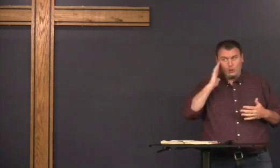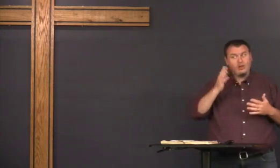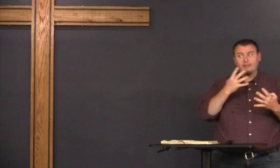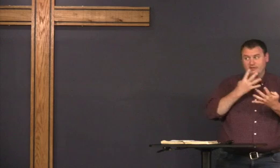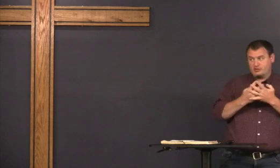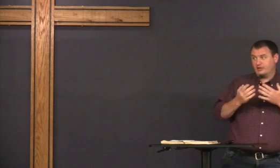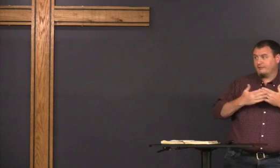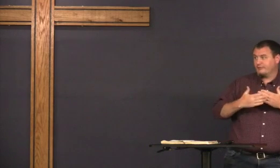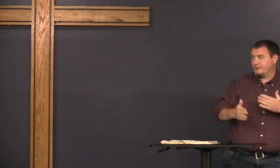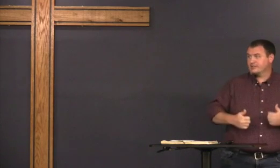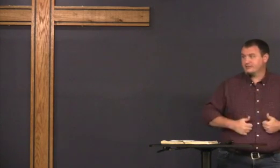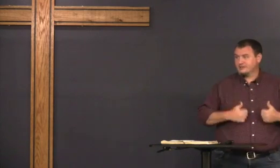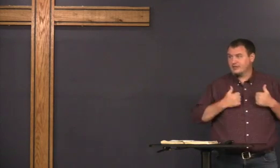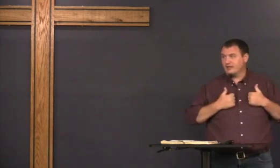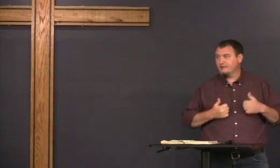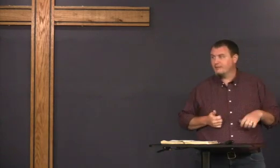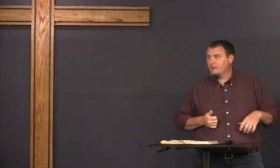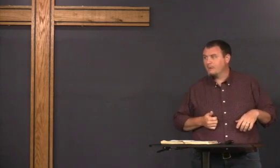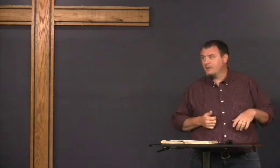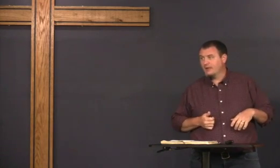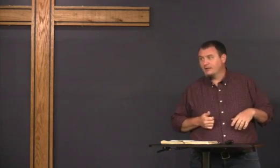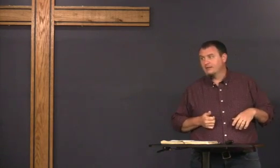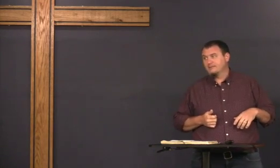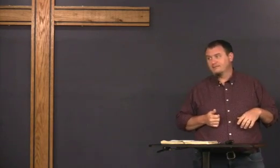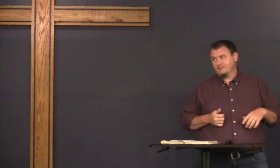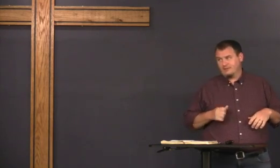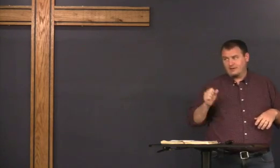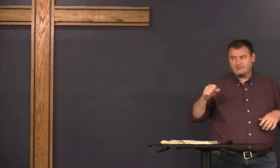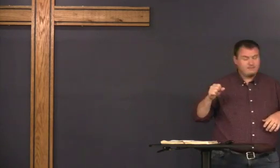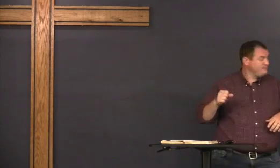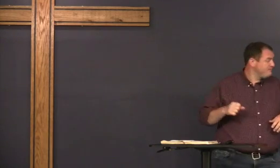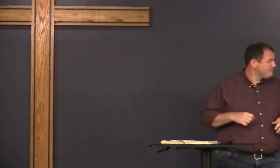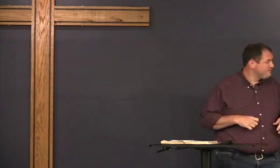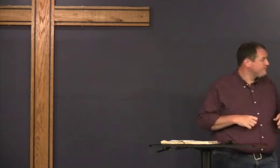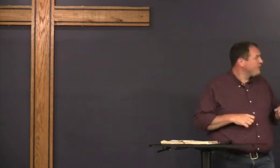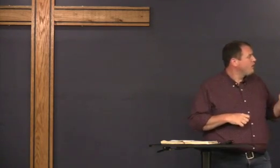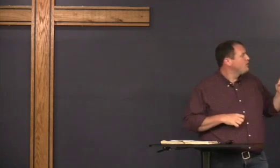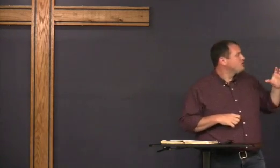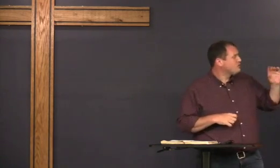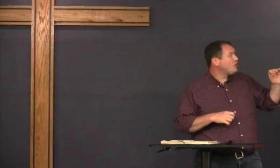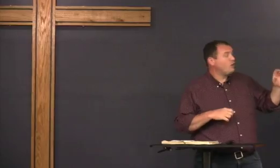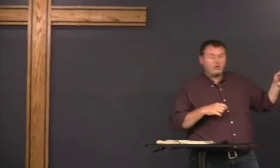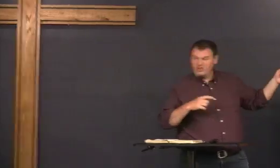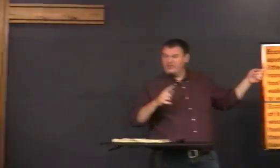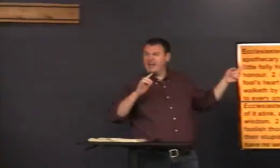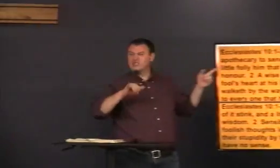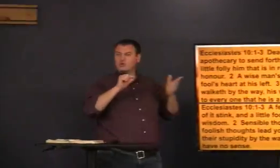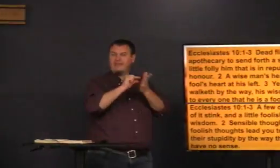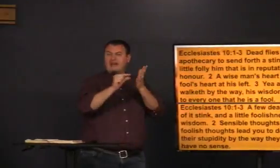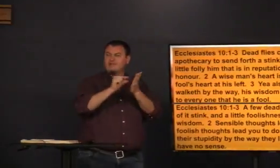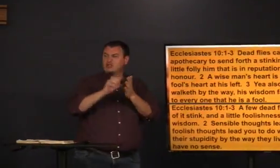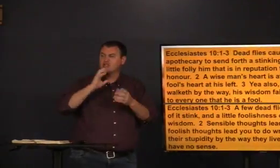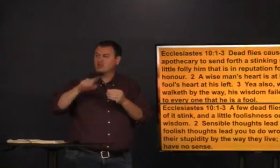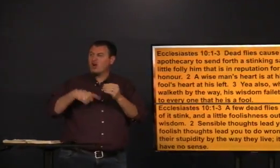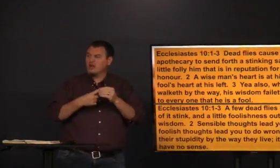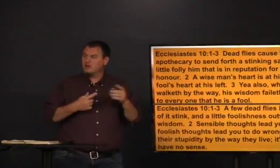will be in jail for the rest of his life. Yep. So, that's what that verse is talking